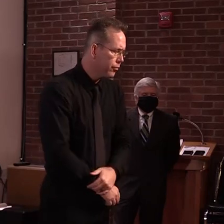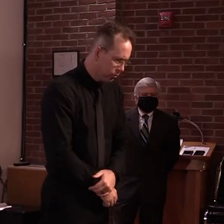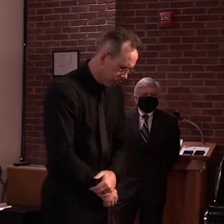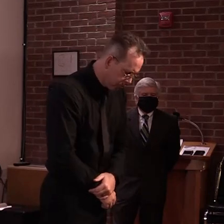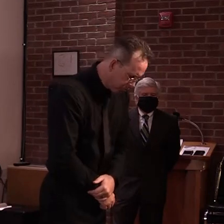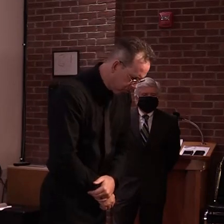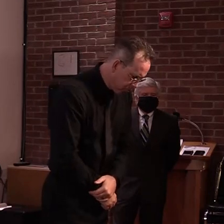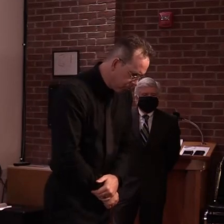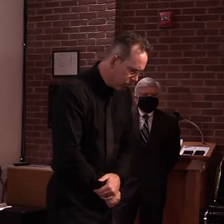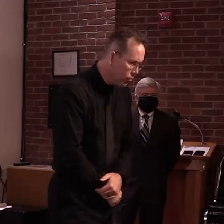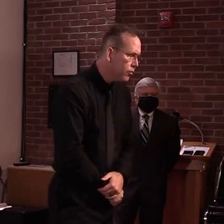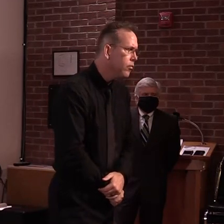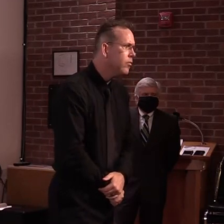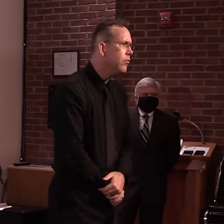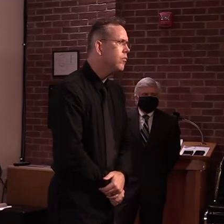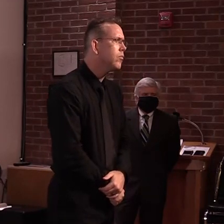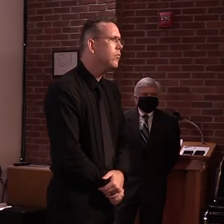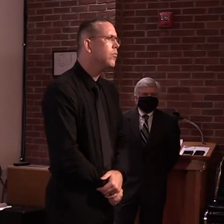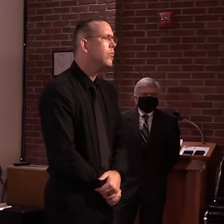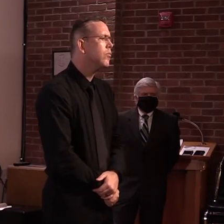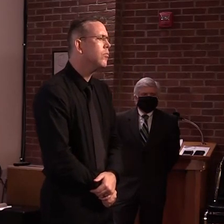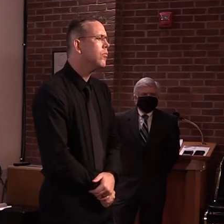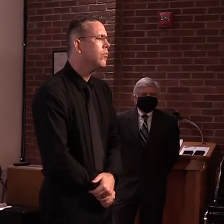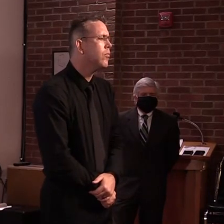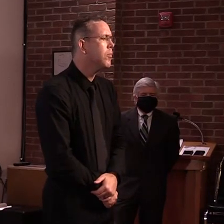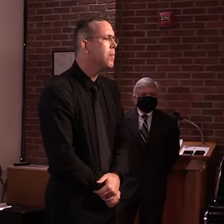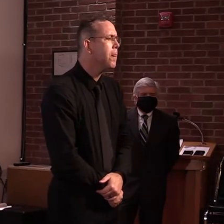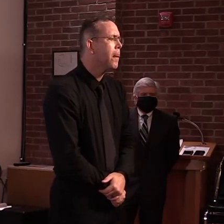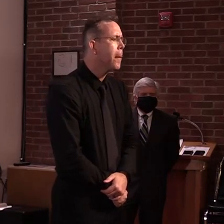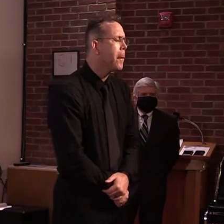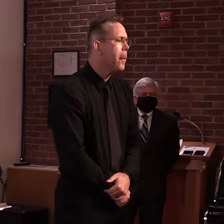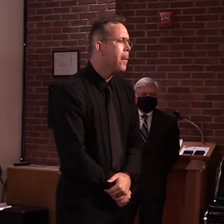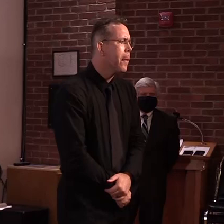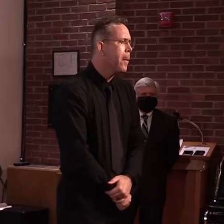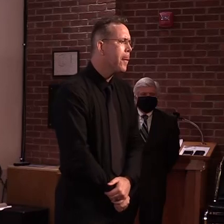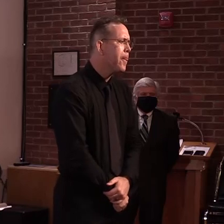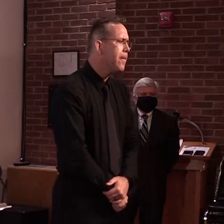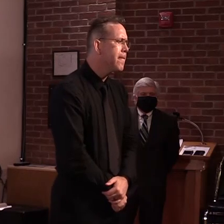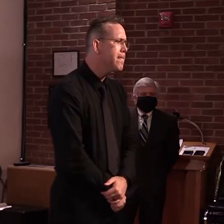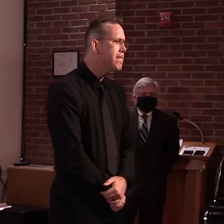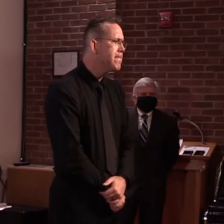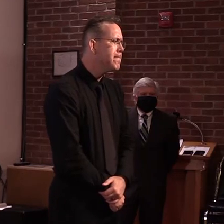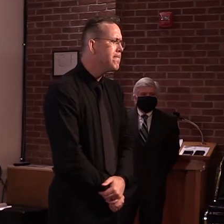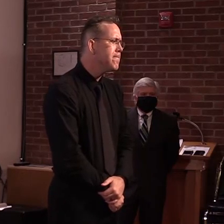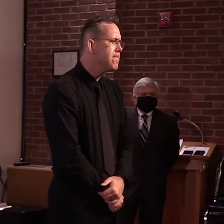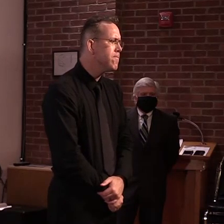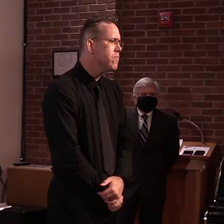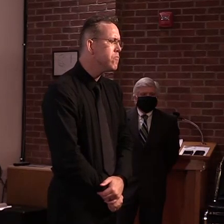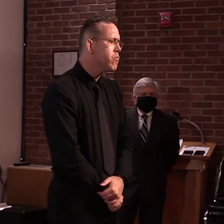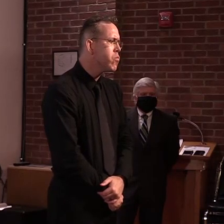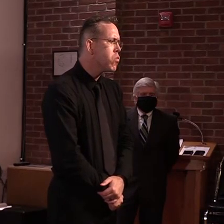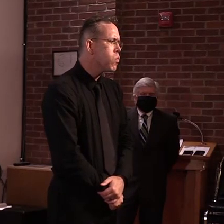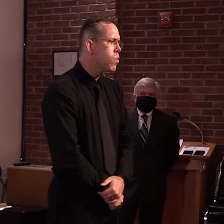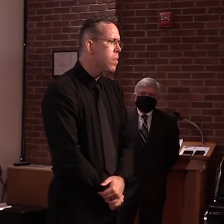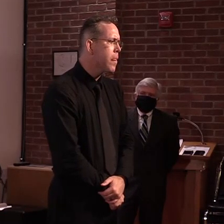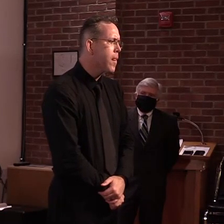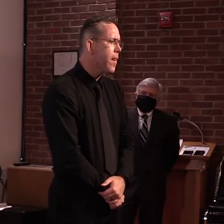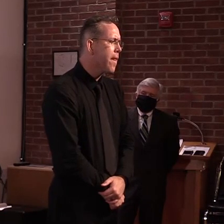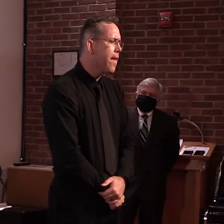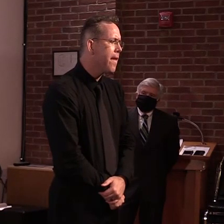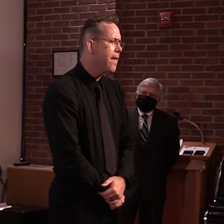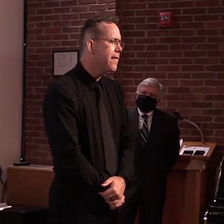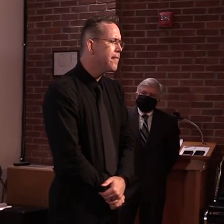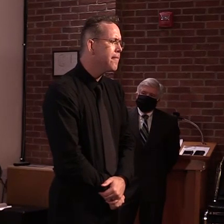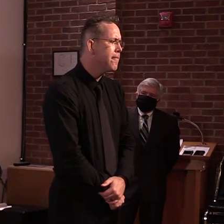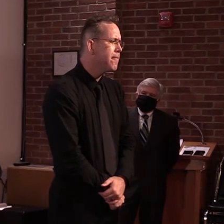Good morning. Wondering what the state of Vermont can do to increase mask wearing by those looking